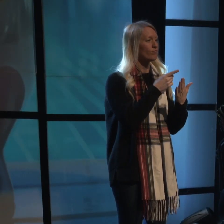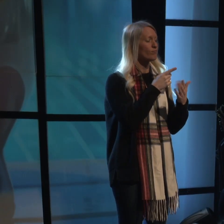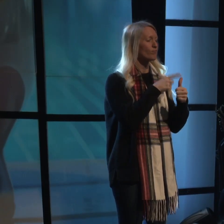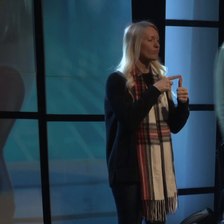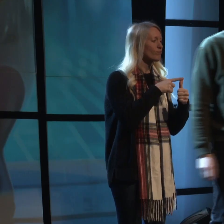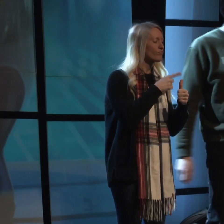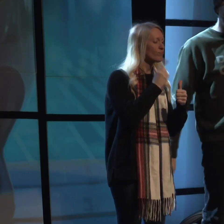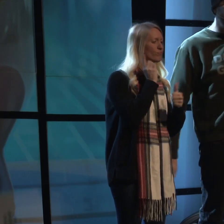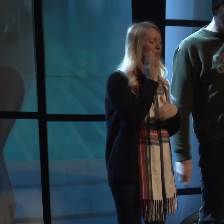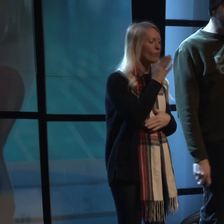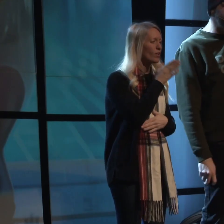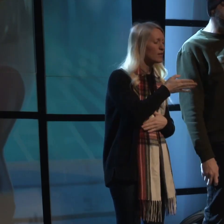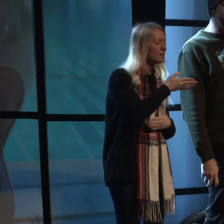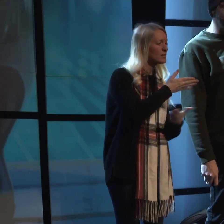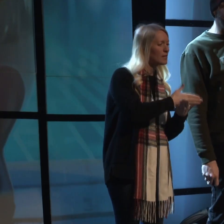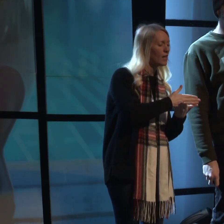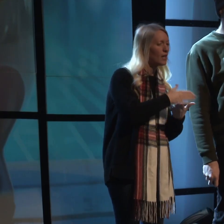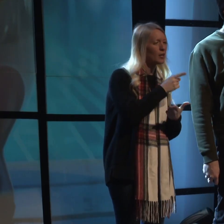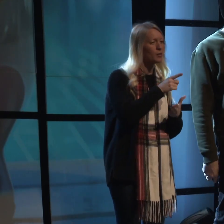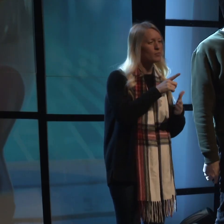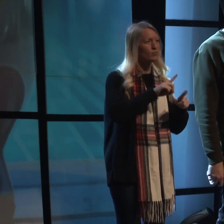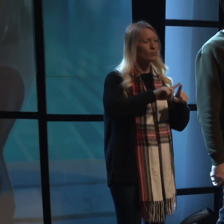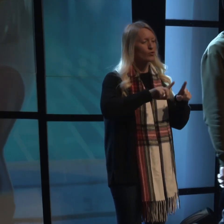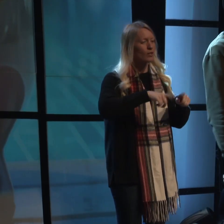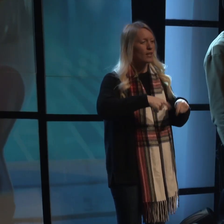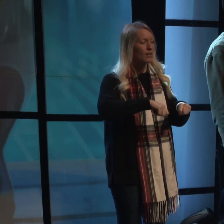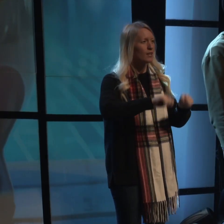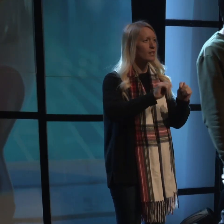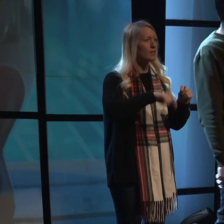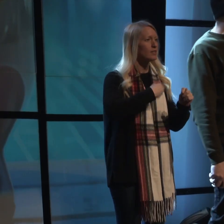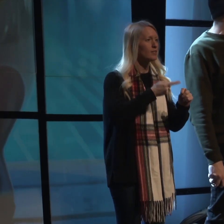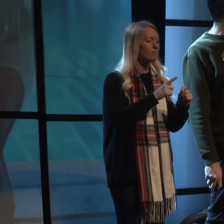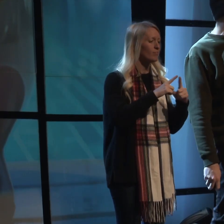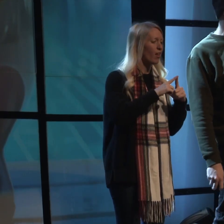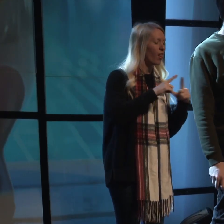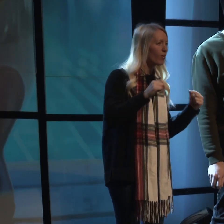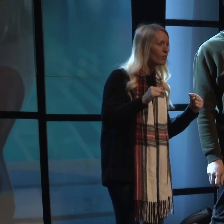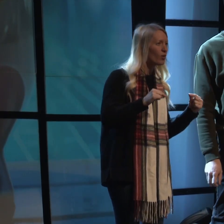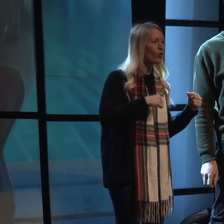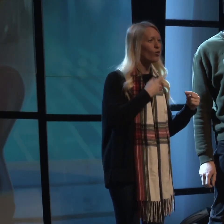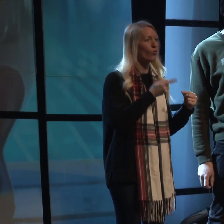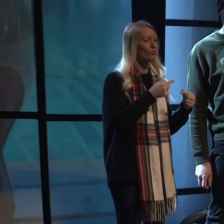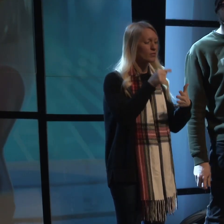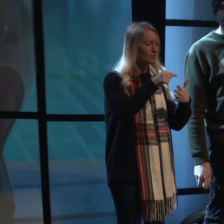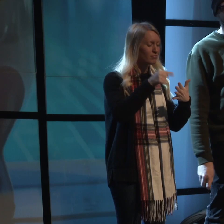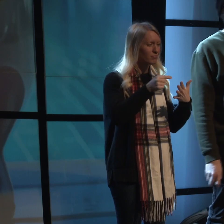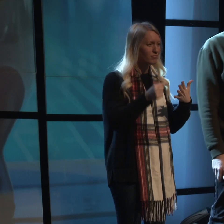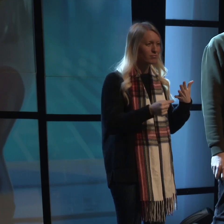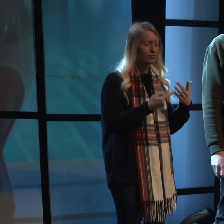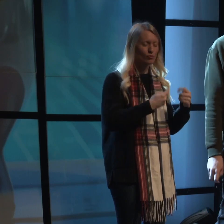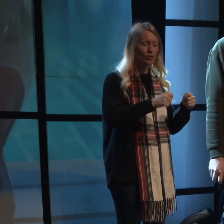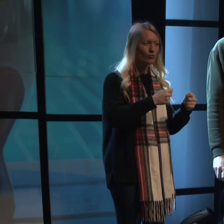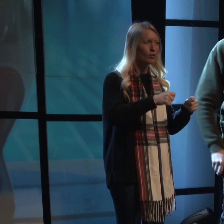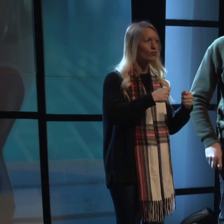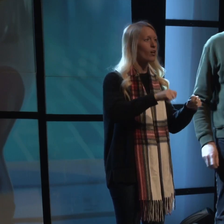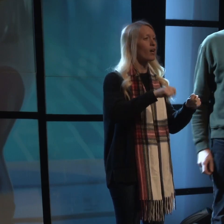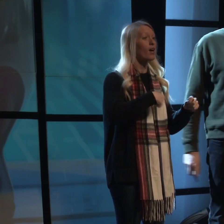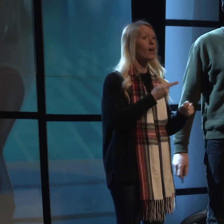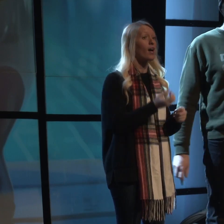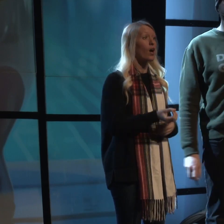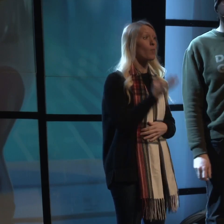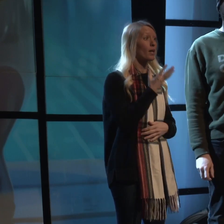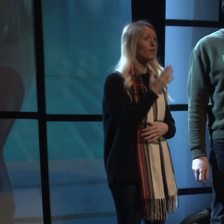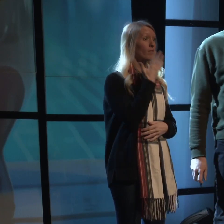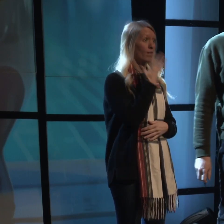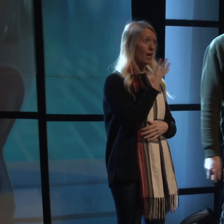stopped doing it and you went down another one, raise your hand up, you tried the envelopes, you did all the different things, whatever it might be. How many of you have done at